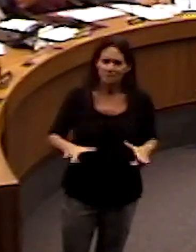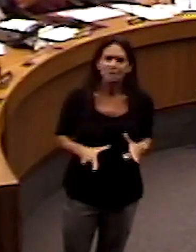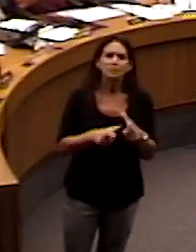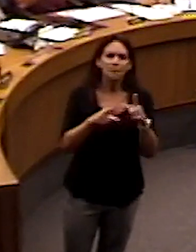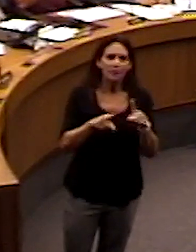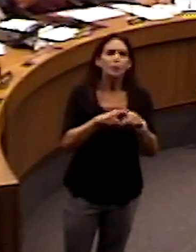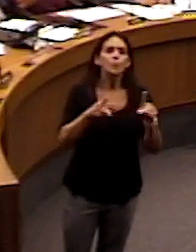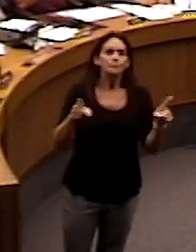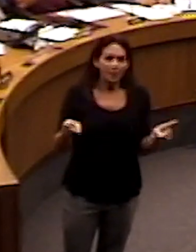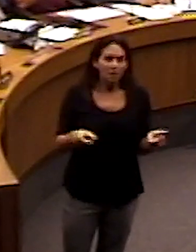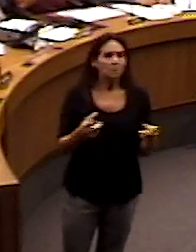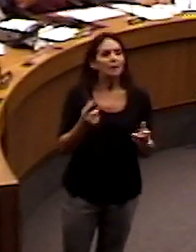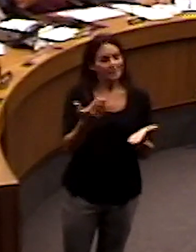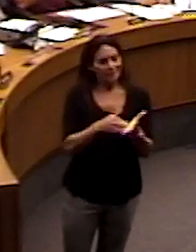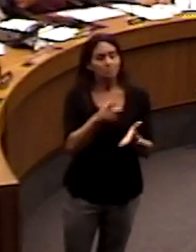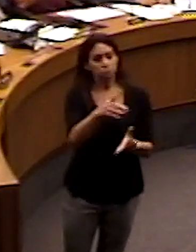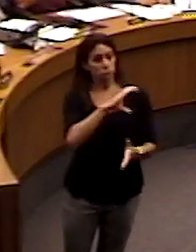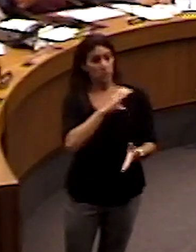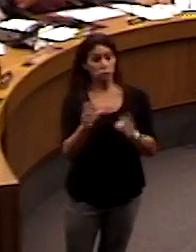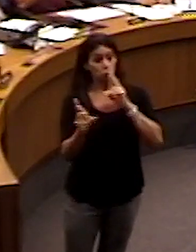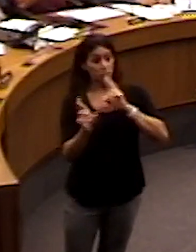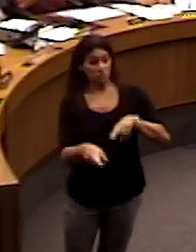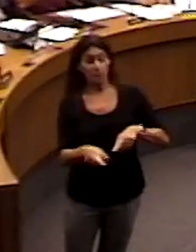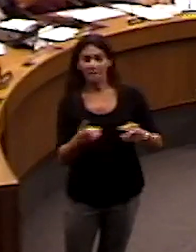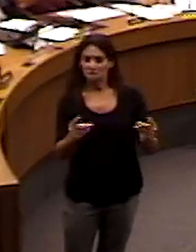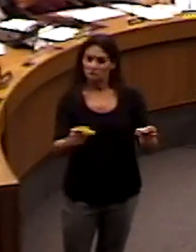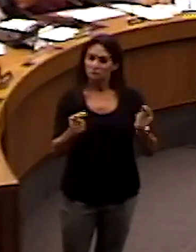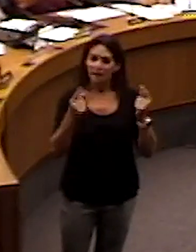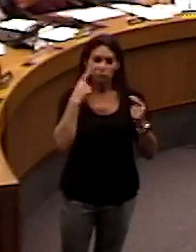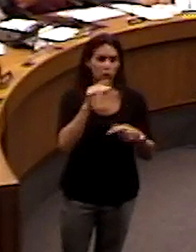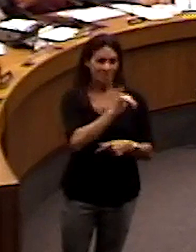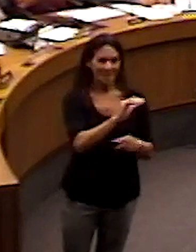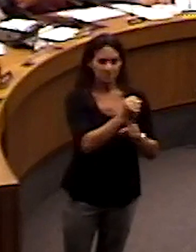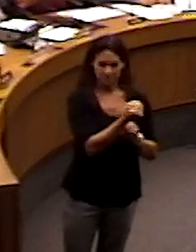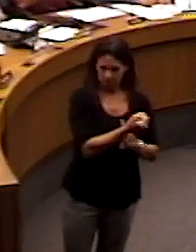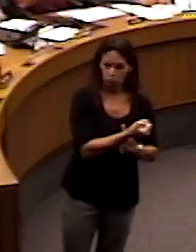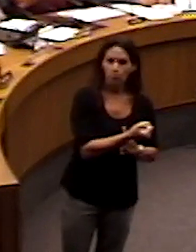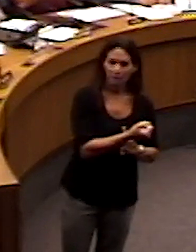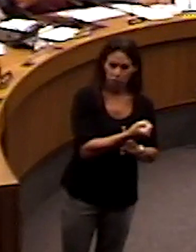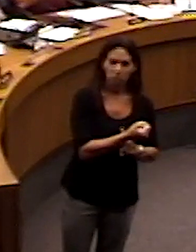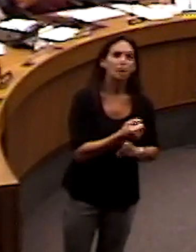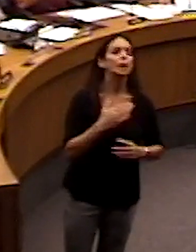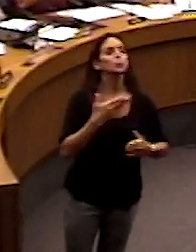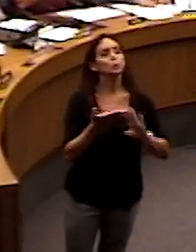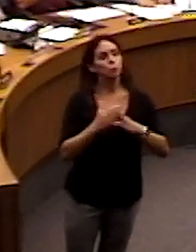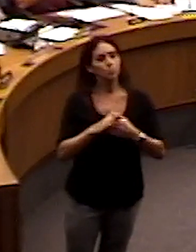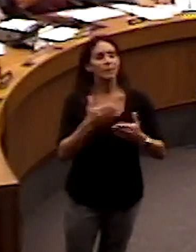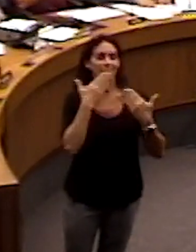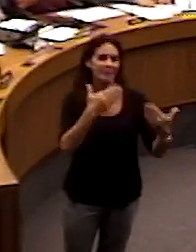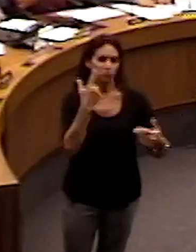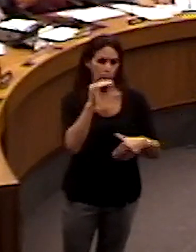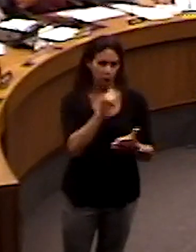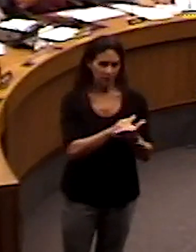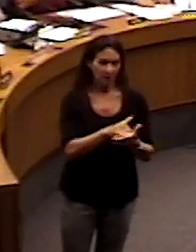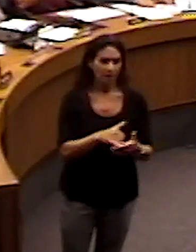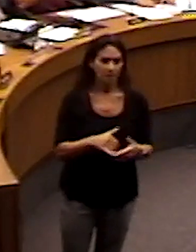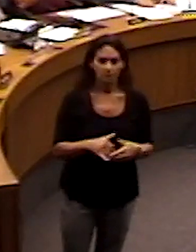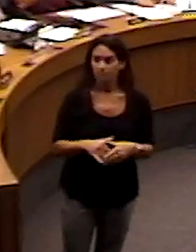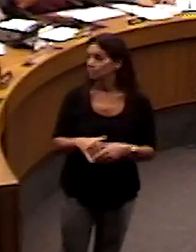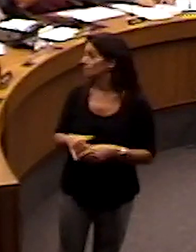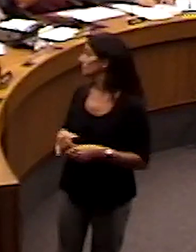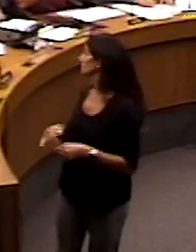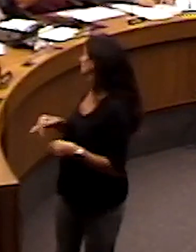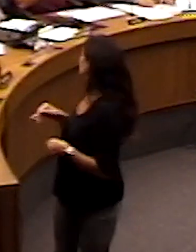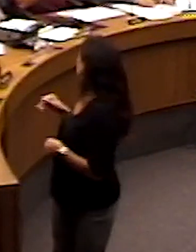they were quick, swift to the response, and the community is appreciative of that, Chief. Thank you. And I do think the Attorney